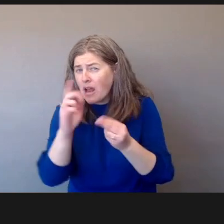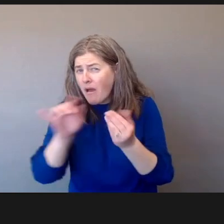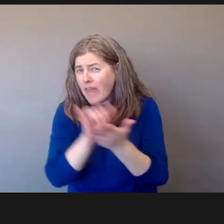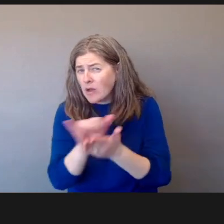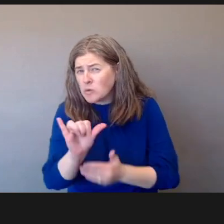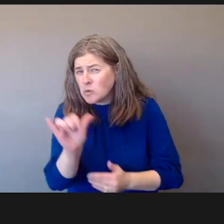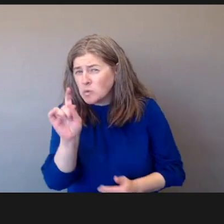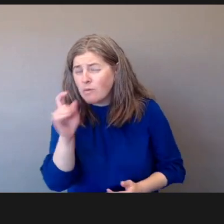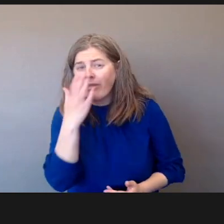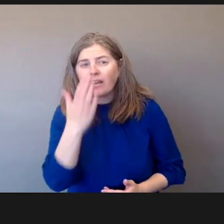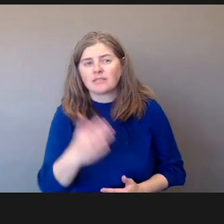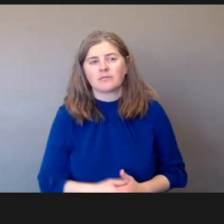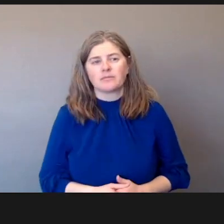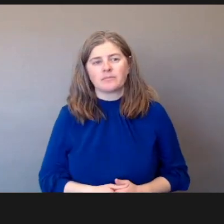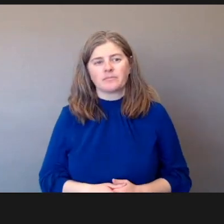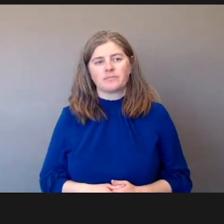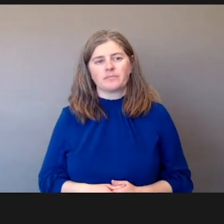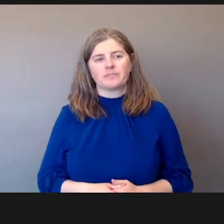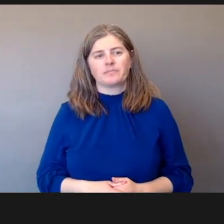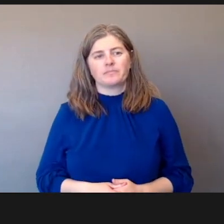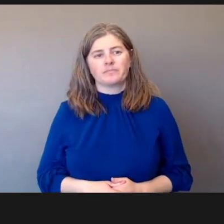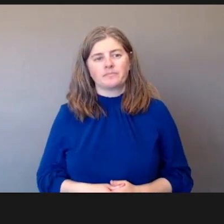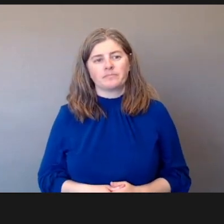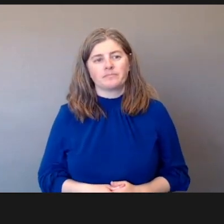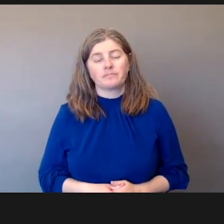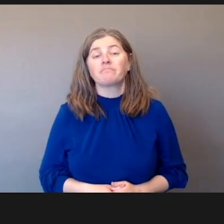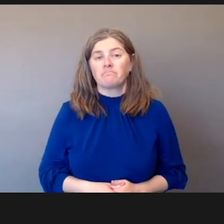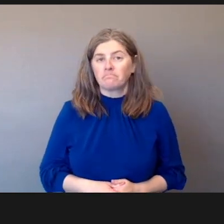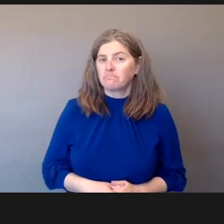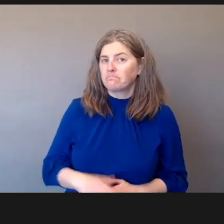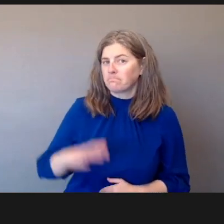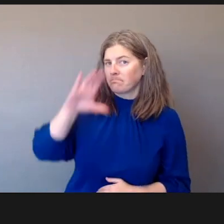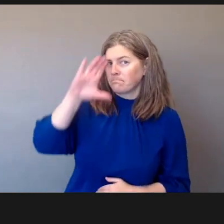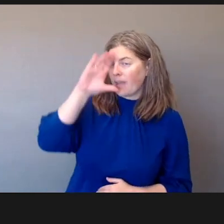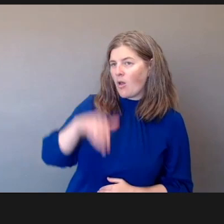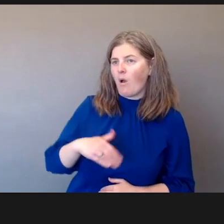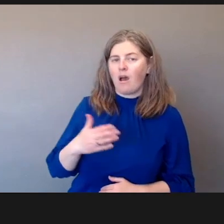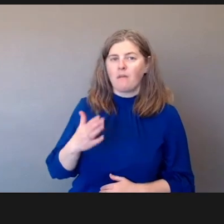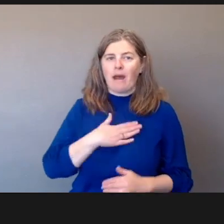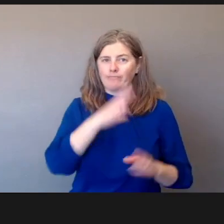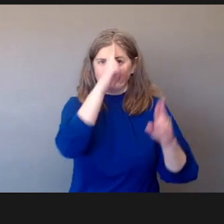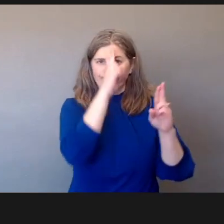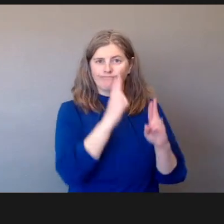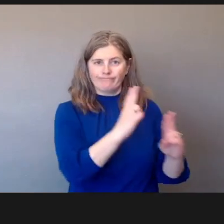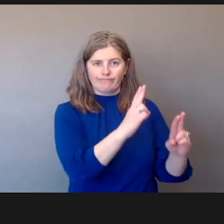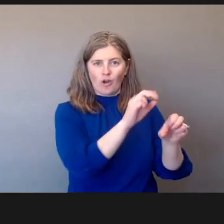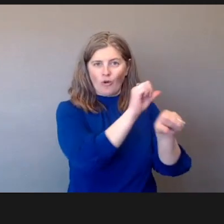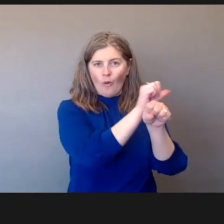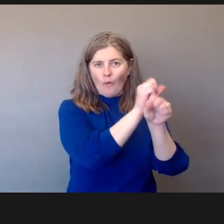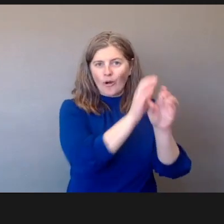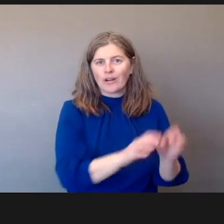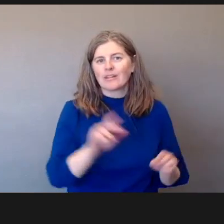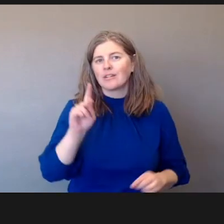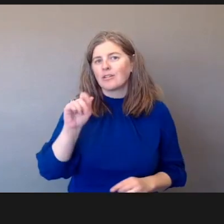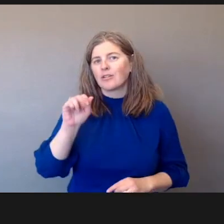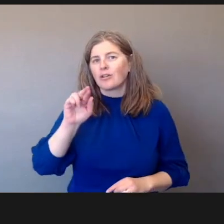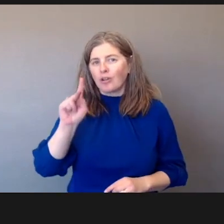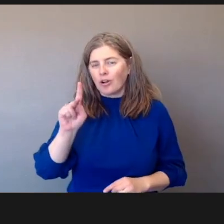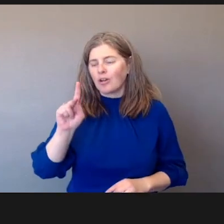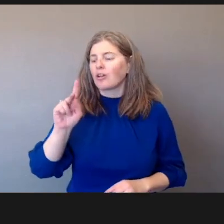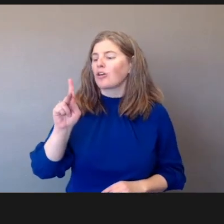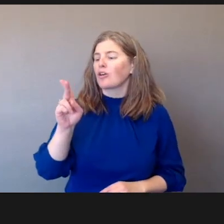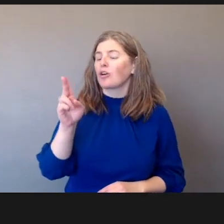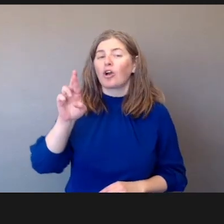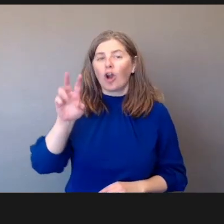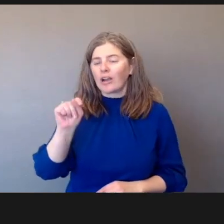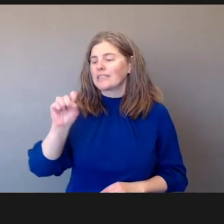well. Thanks. Yeah, I know that the folks, my esteemed colleagues, Kurt Steinhaus, Greg Frostad, and others